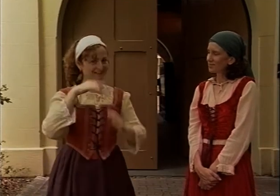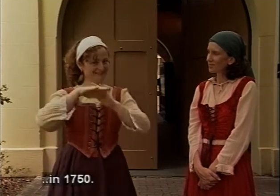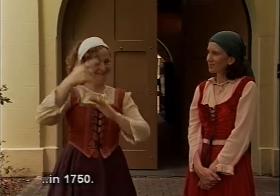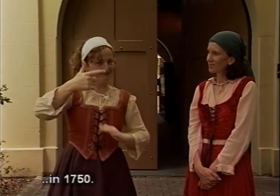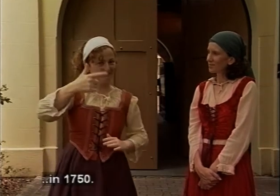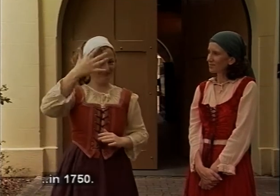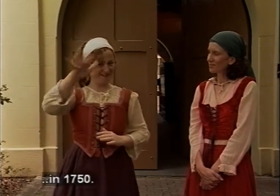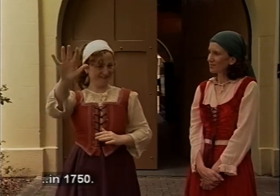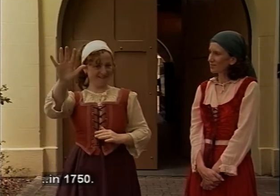In 1750.